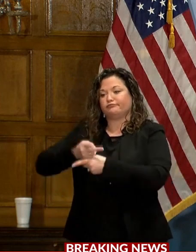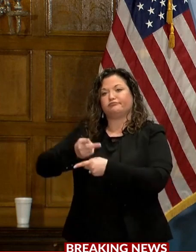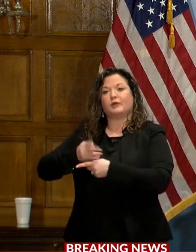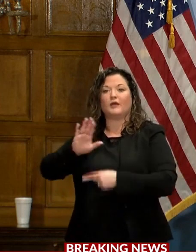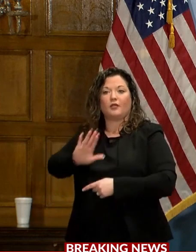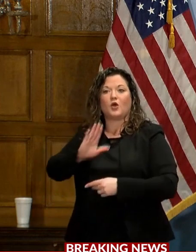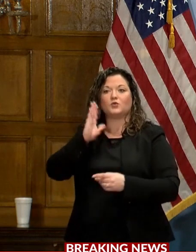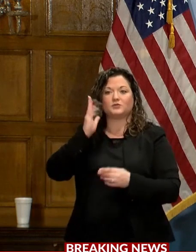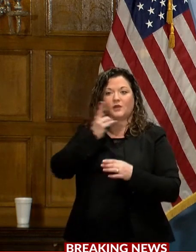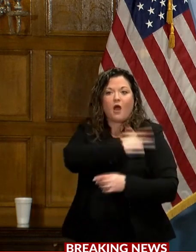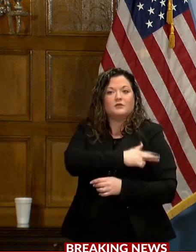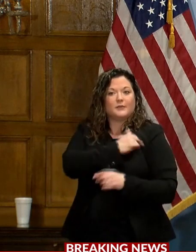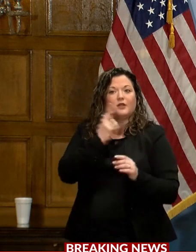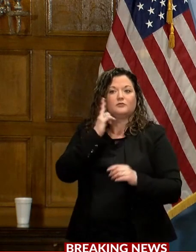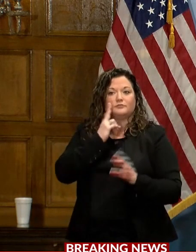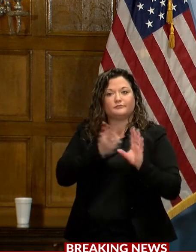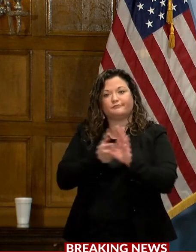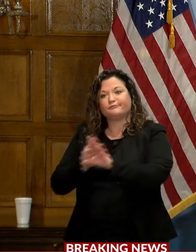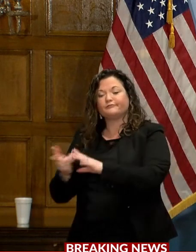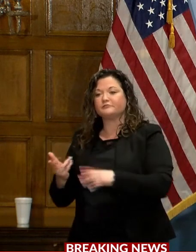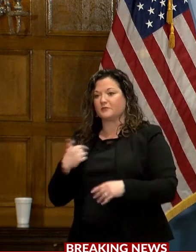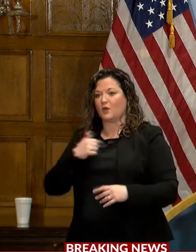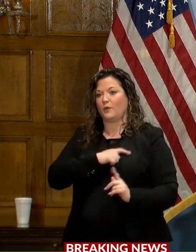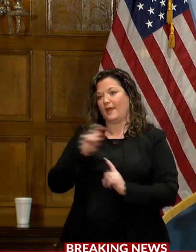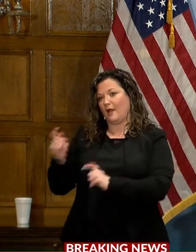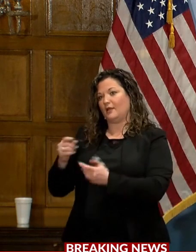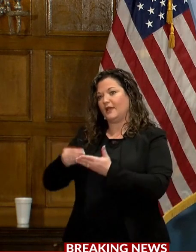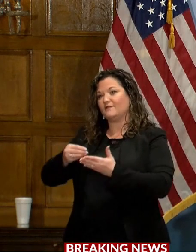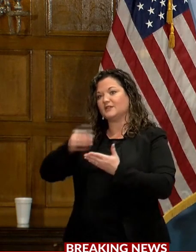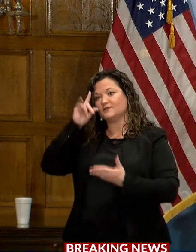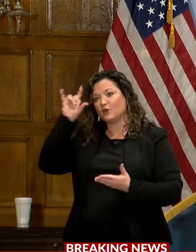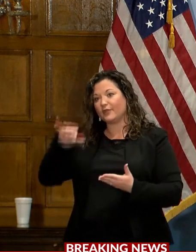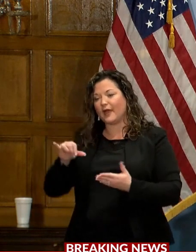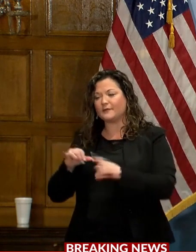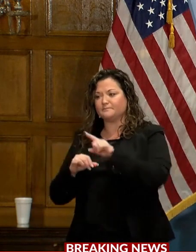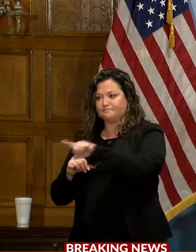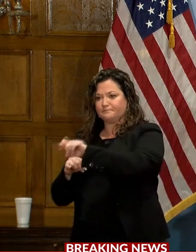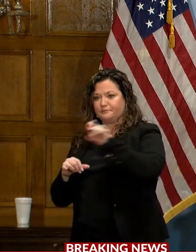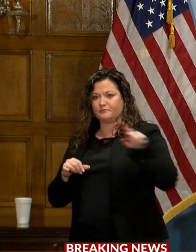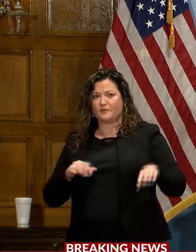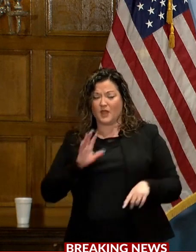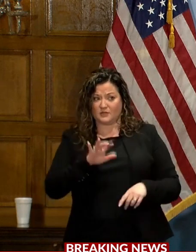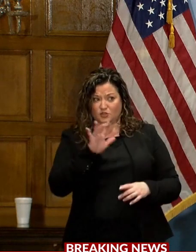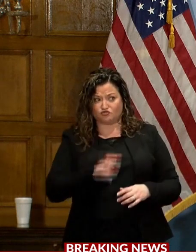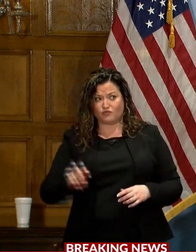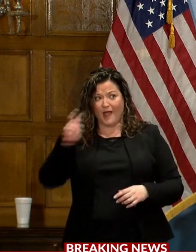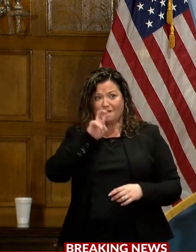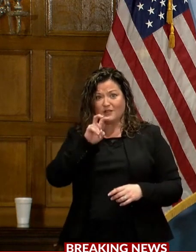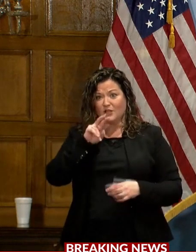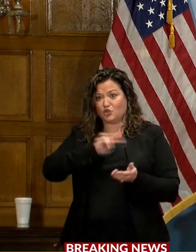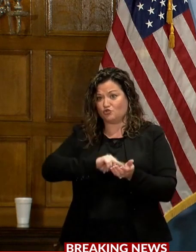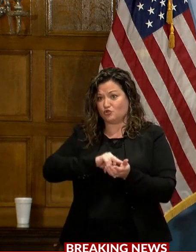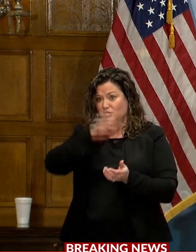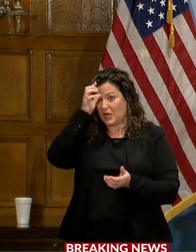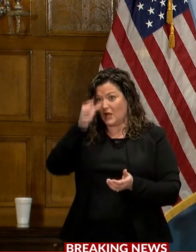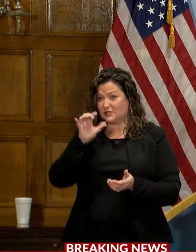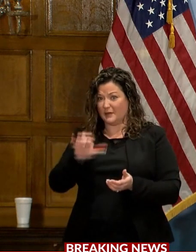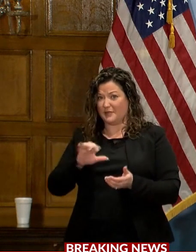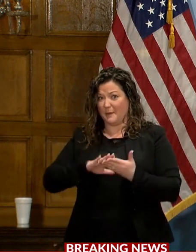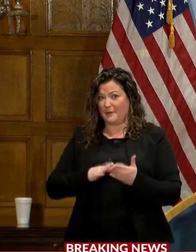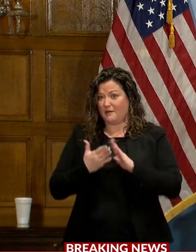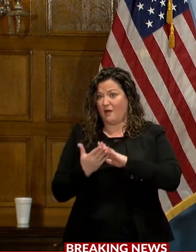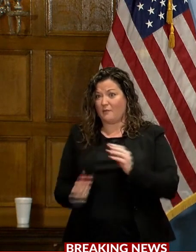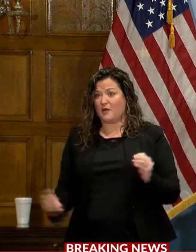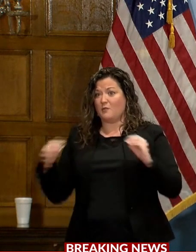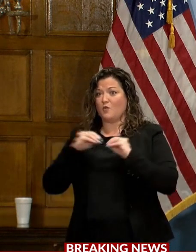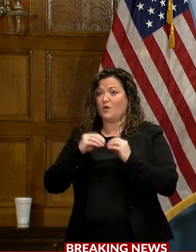we allocate the funds for that. But is the traveling nurse concept becoming a bigger financial strain for maybe some bigger hospitals in the